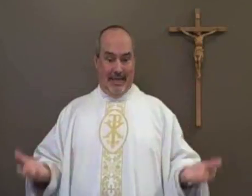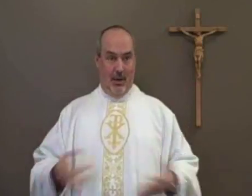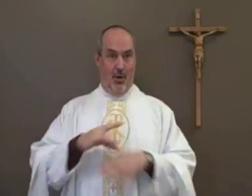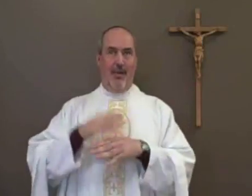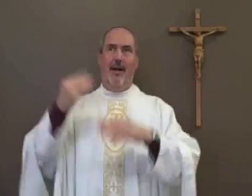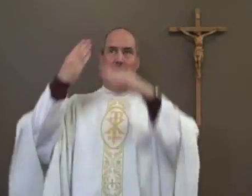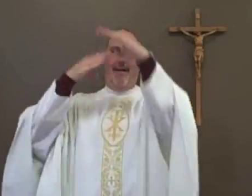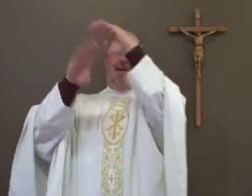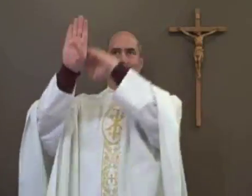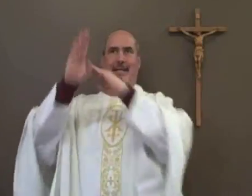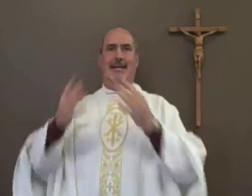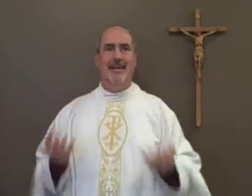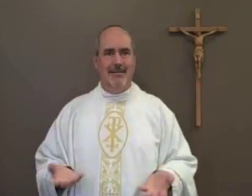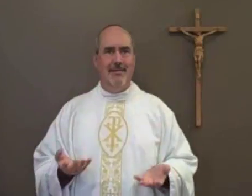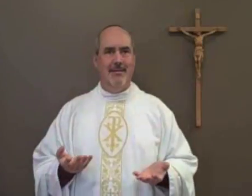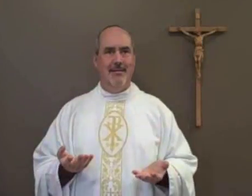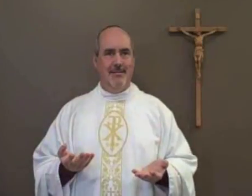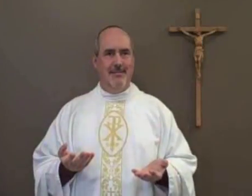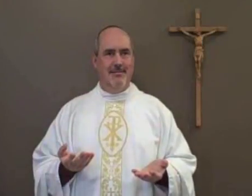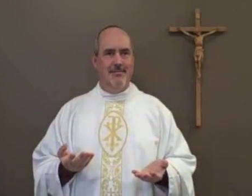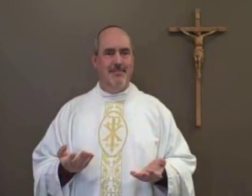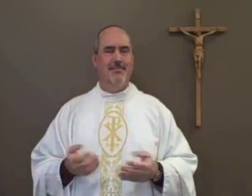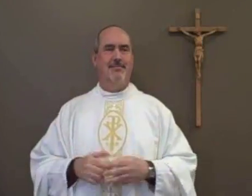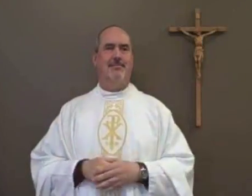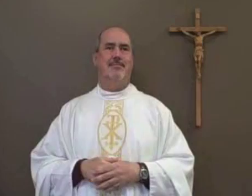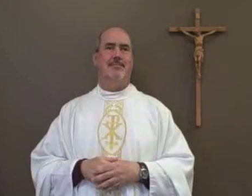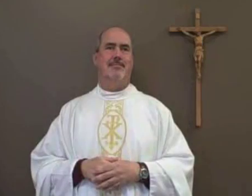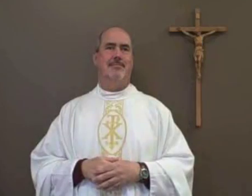all dominions, on earth and in heaven.